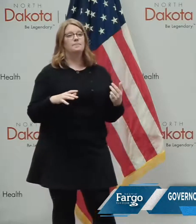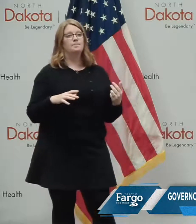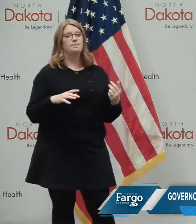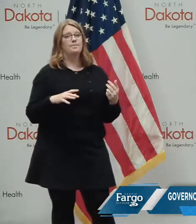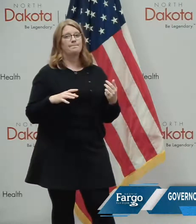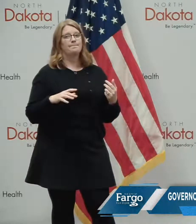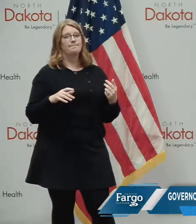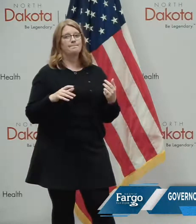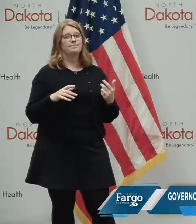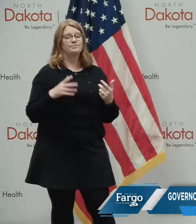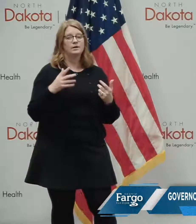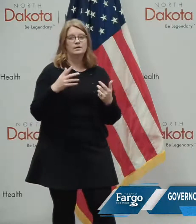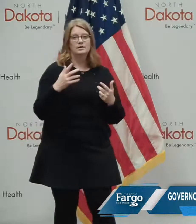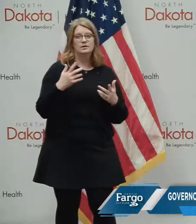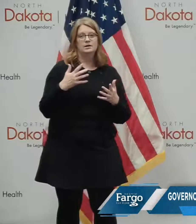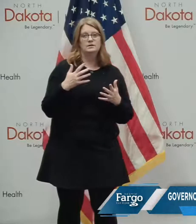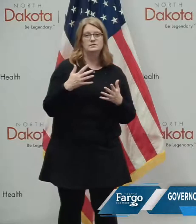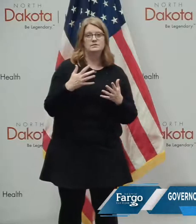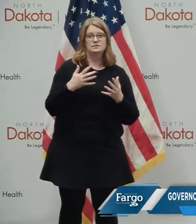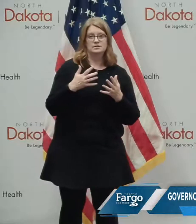of spread in a